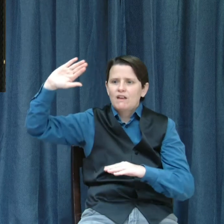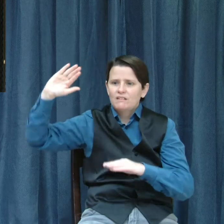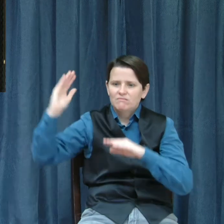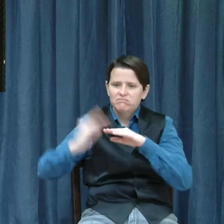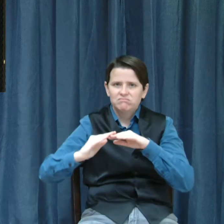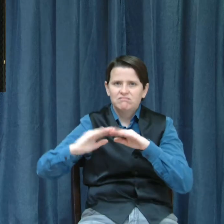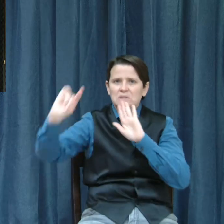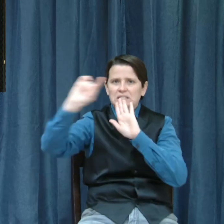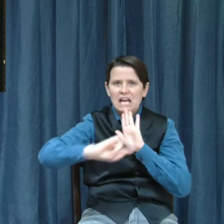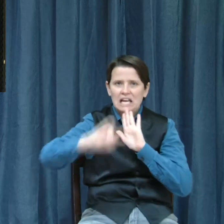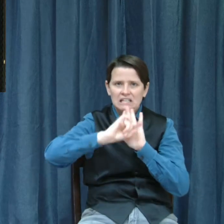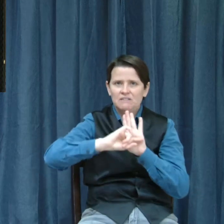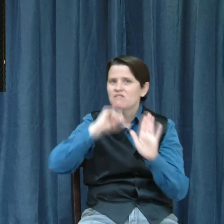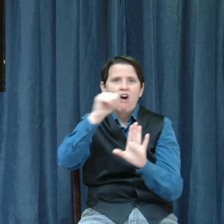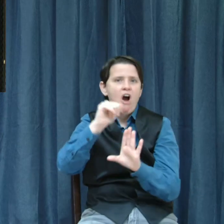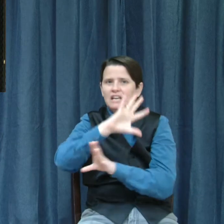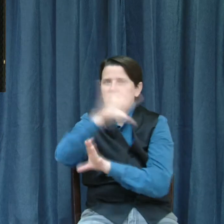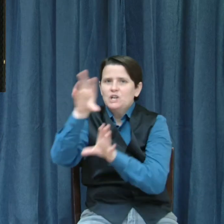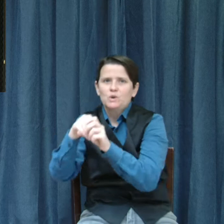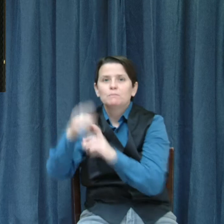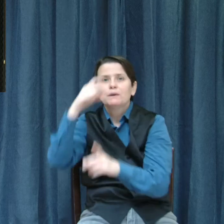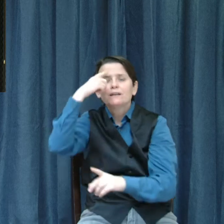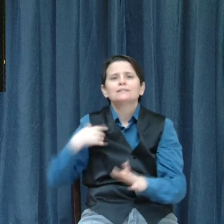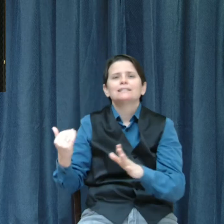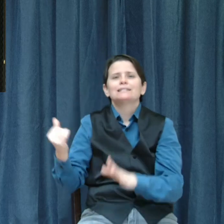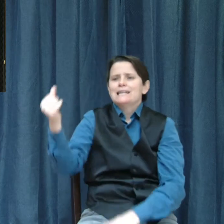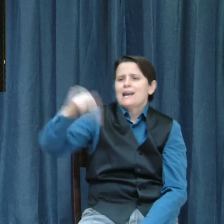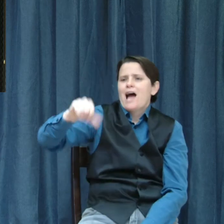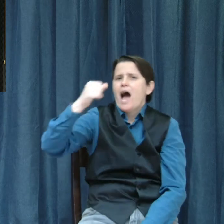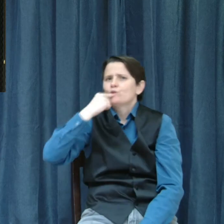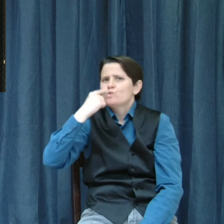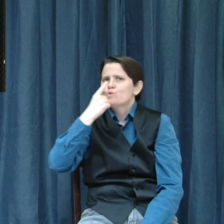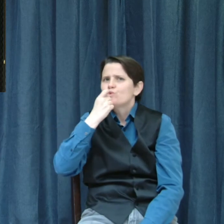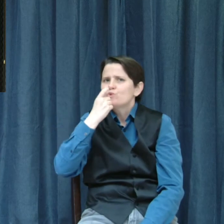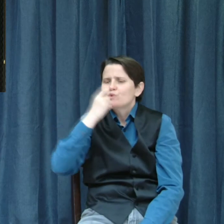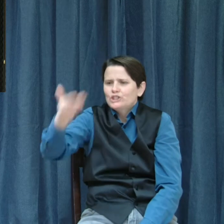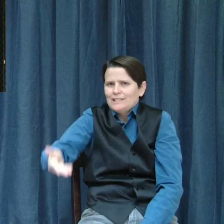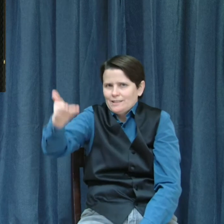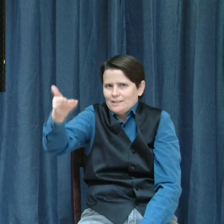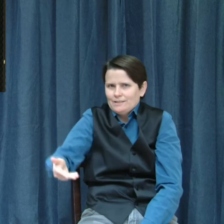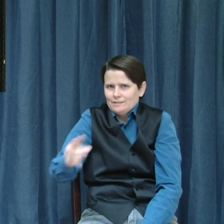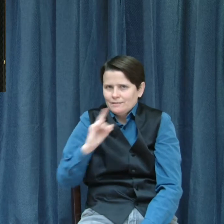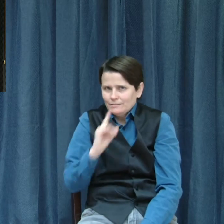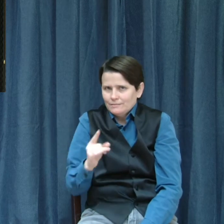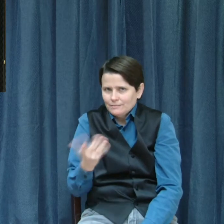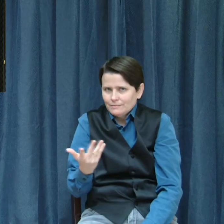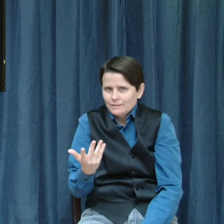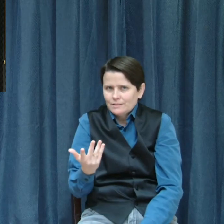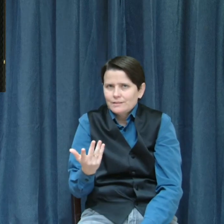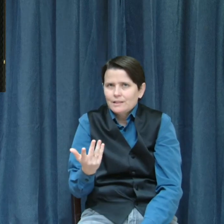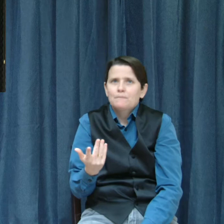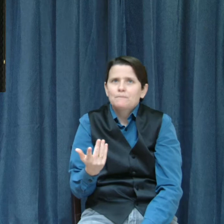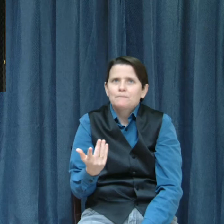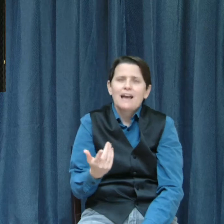was denying who she is and who she was. And it shook me. You can maybe feel it. I'm shook